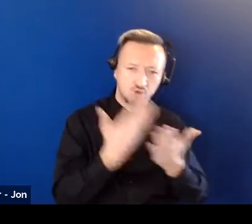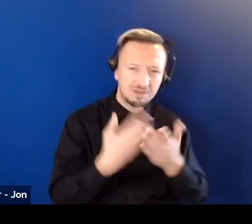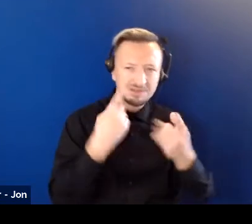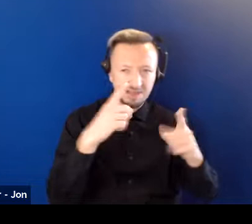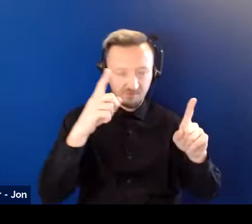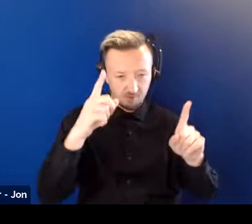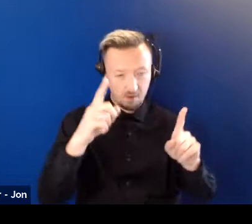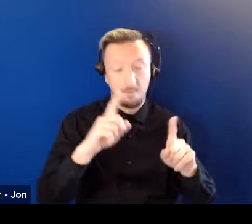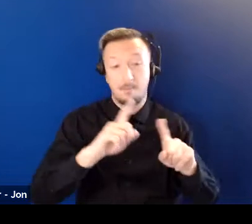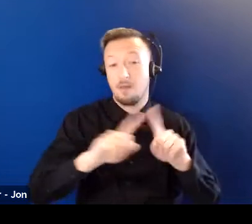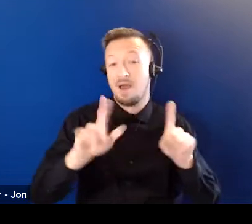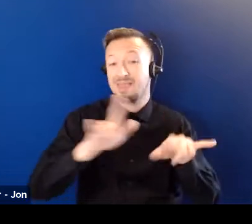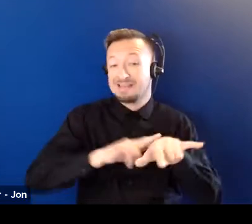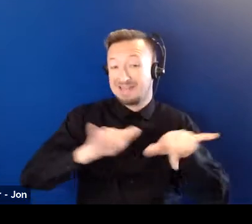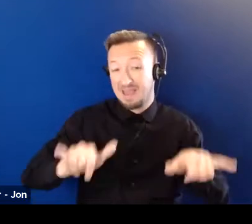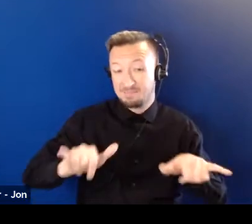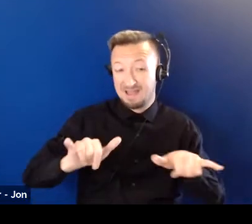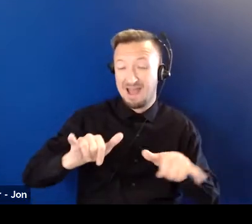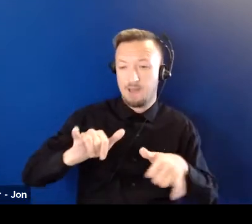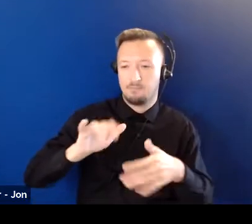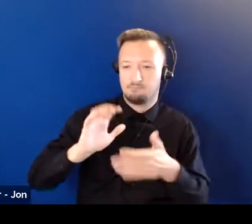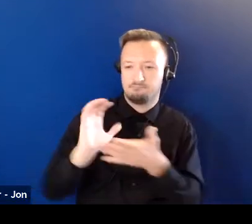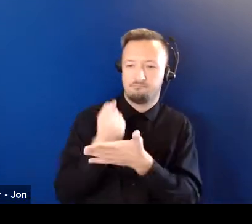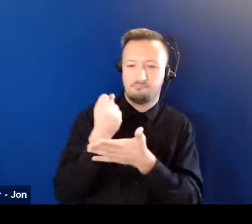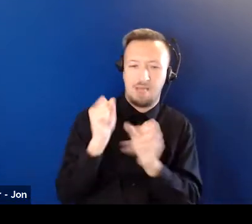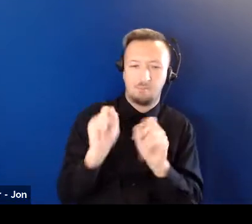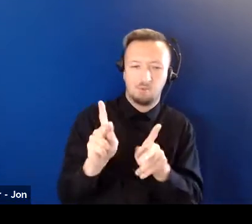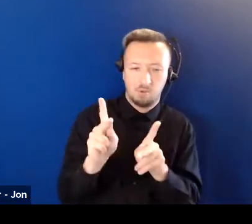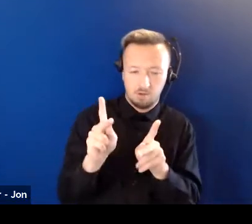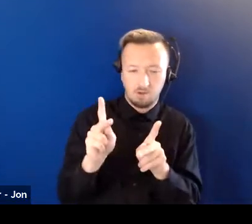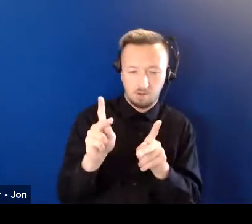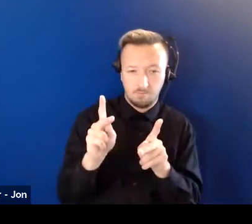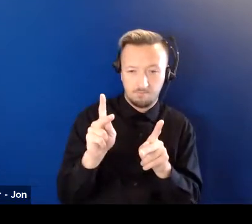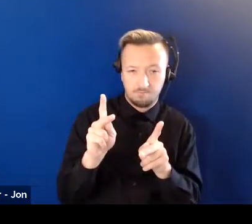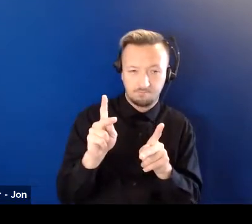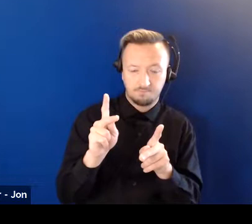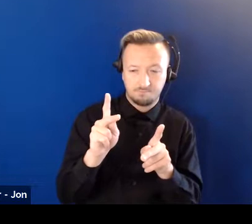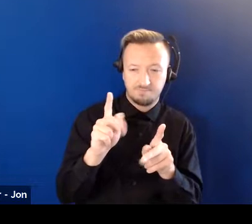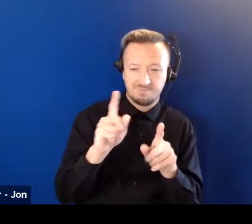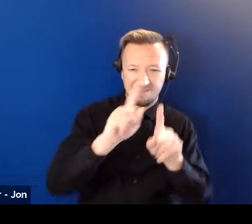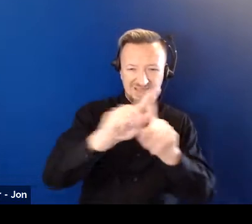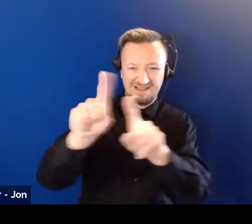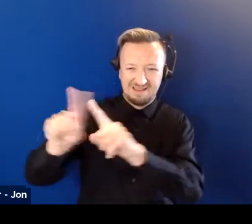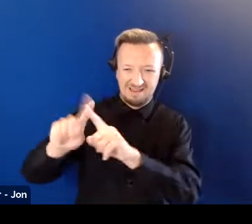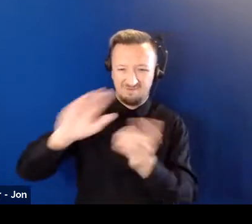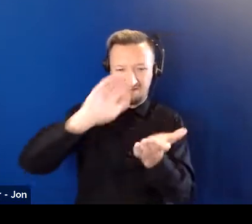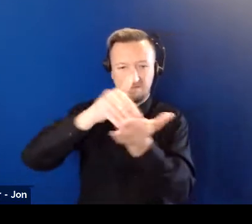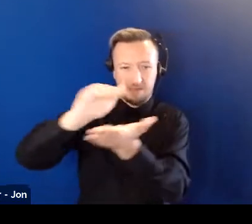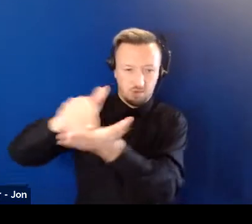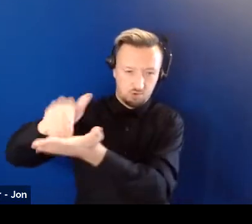because it has been such an organic process that really incorporates the qualities of the different centers that are in different